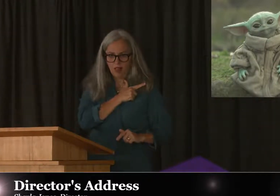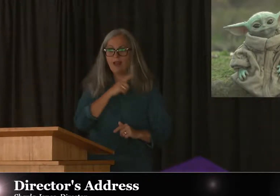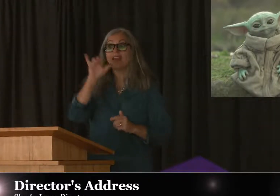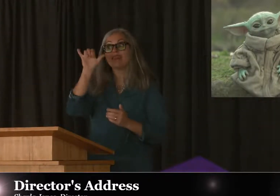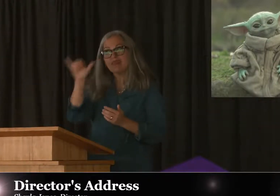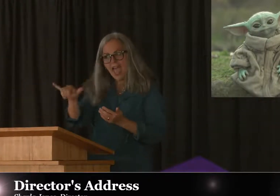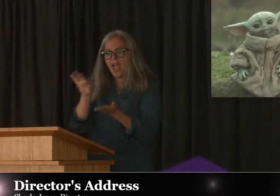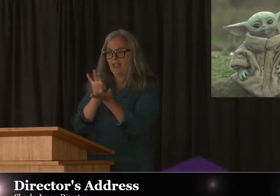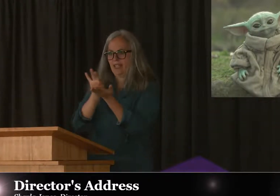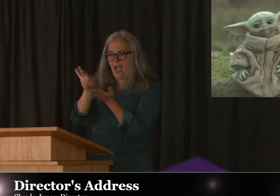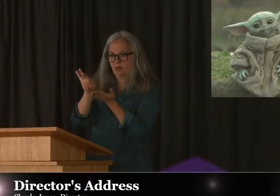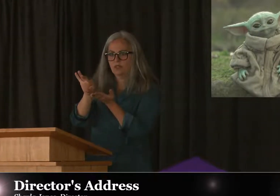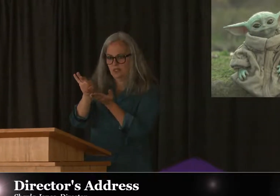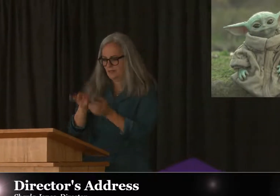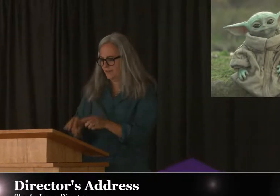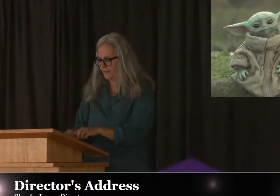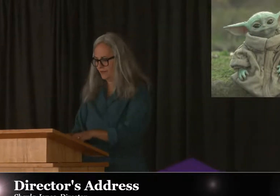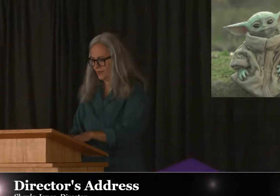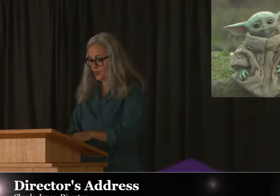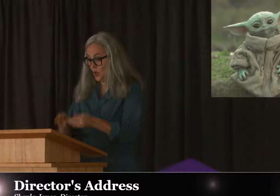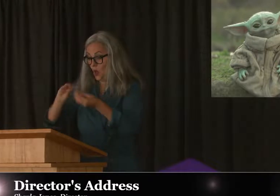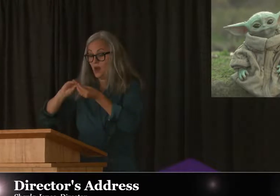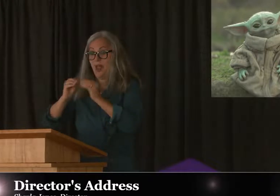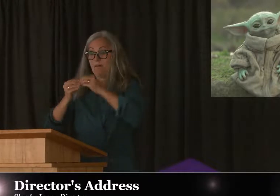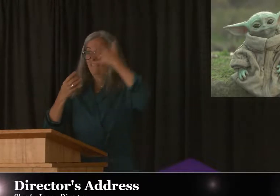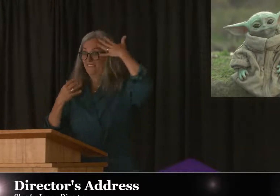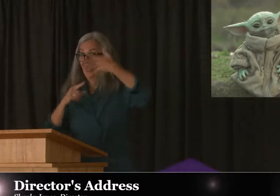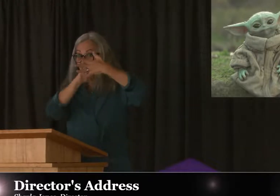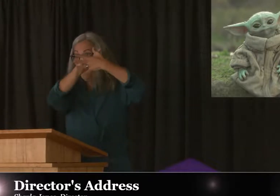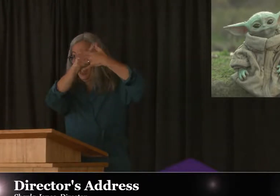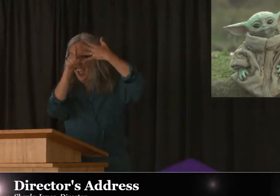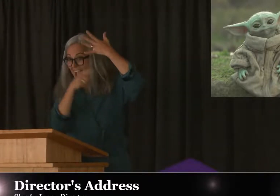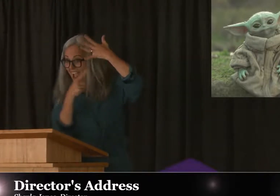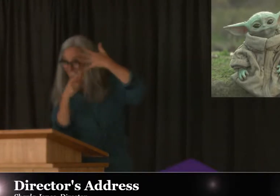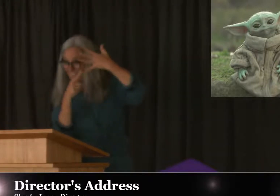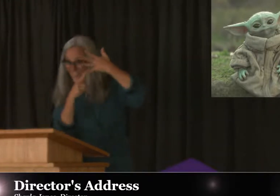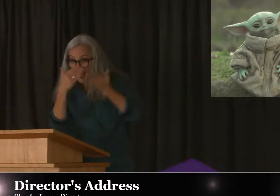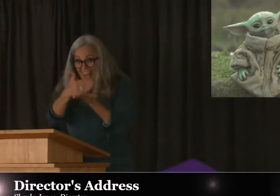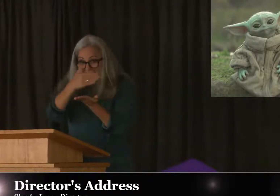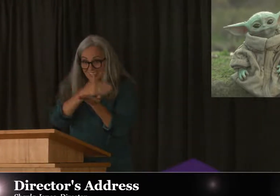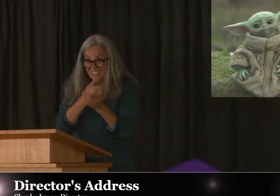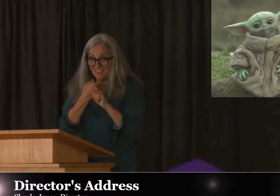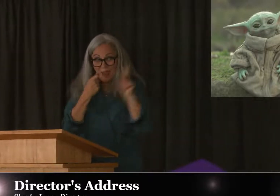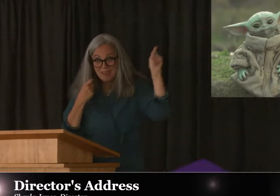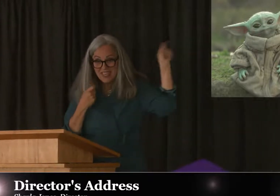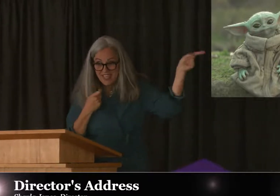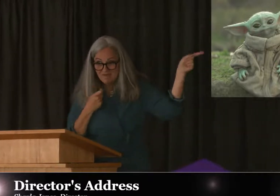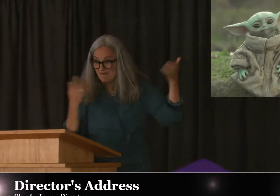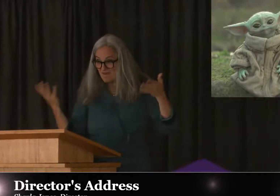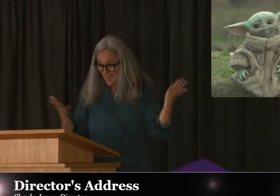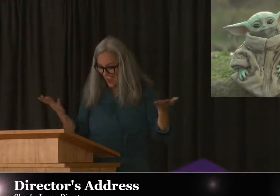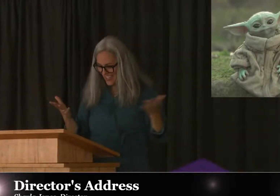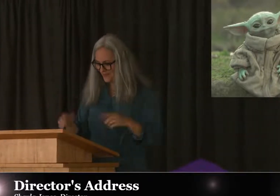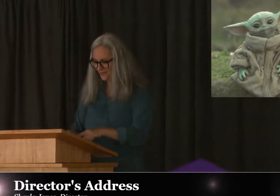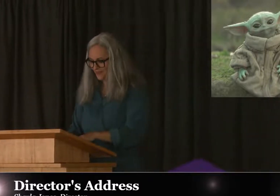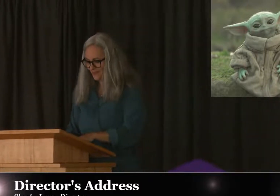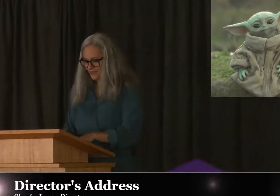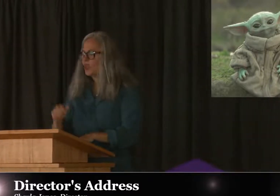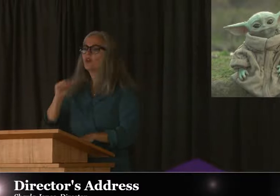Be loyal, because that counts. So number 5, the 5th thing that we can learn